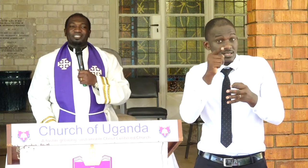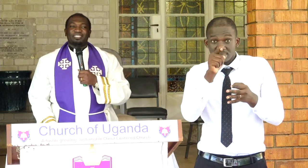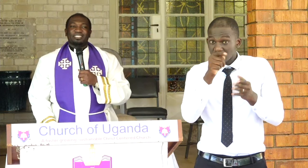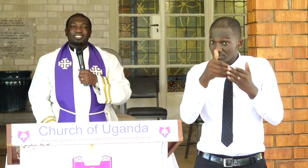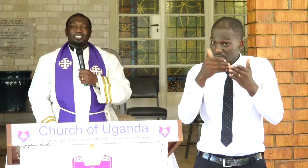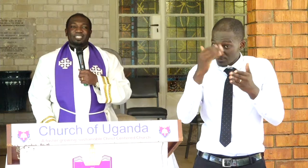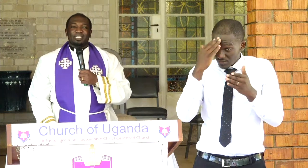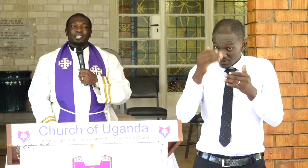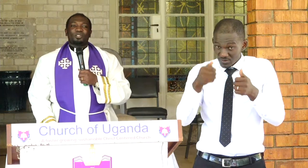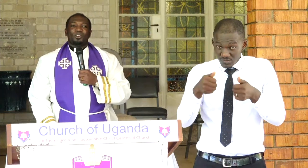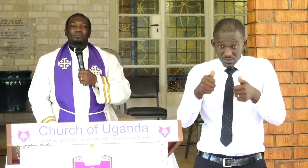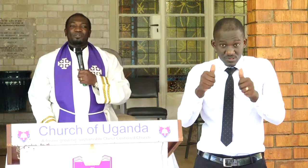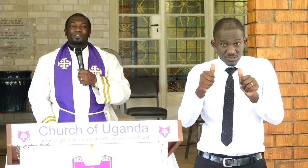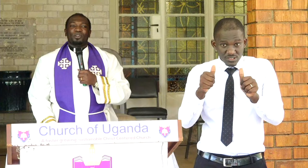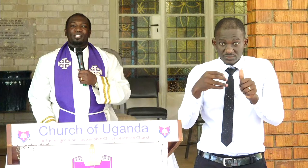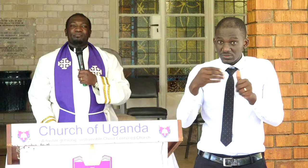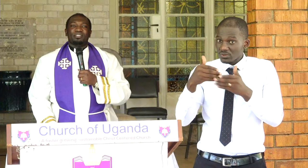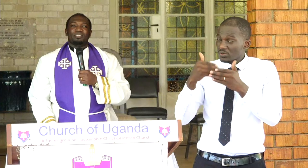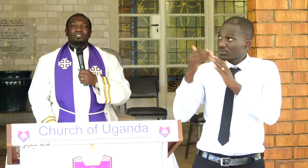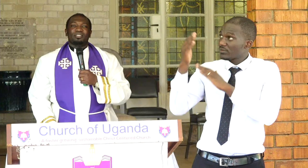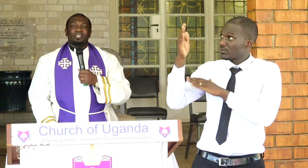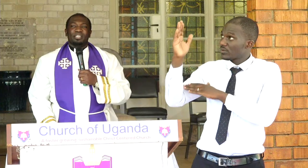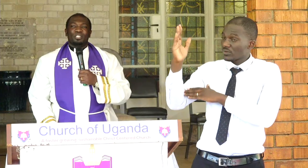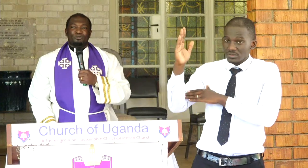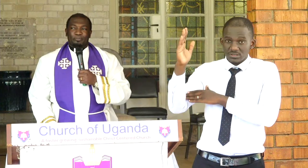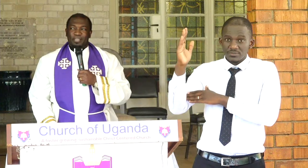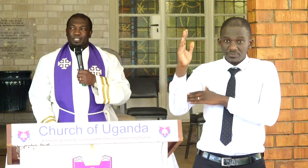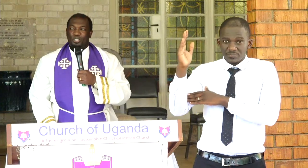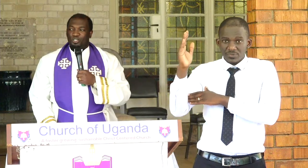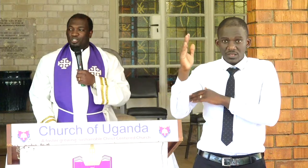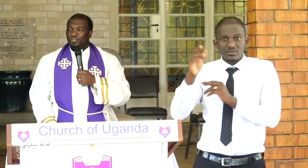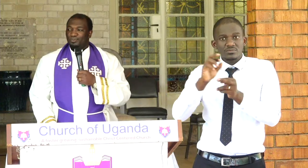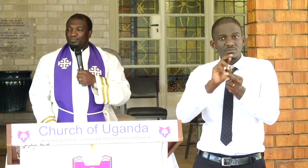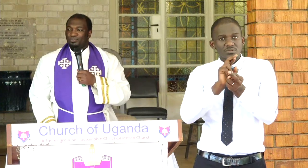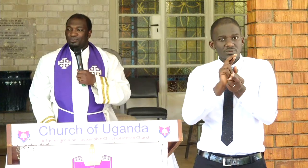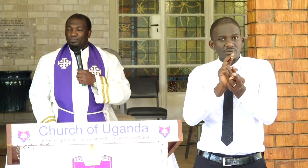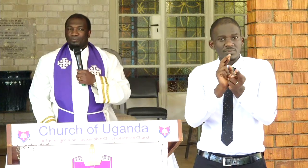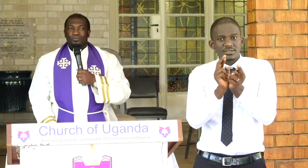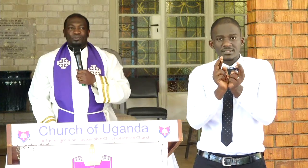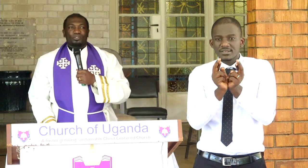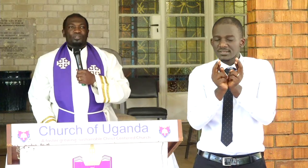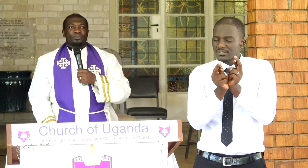yourself. Just go before Him in repentance.